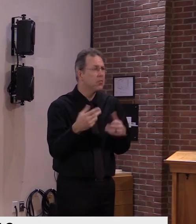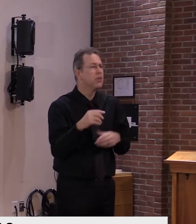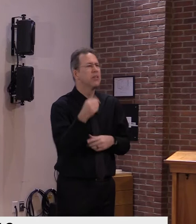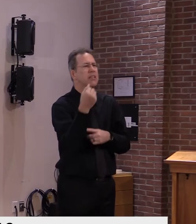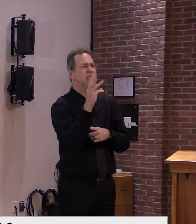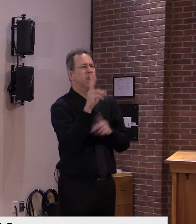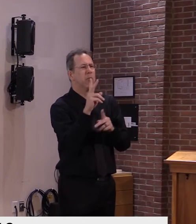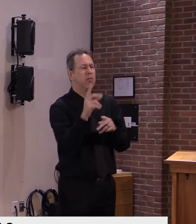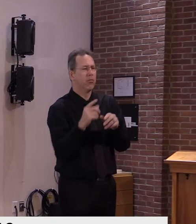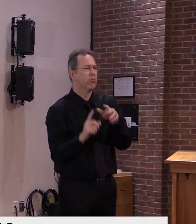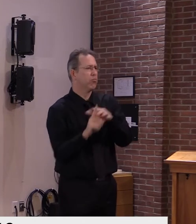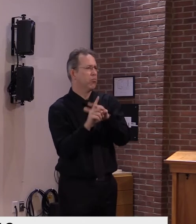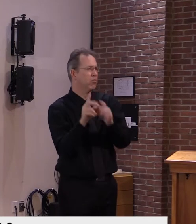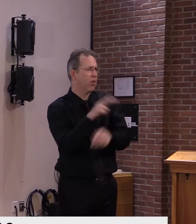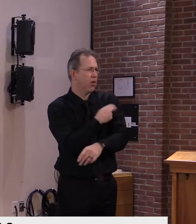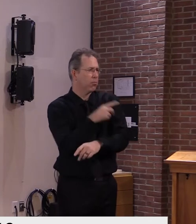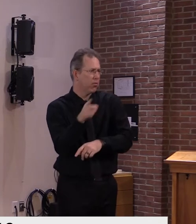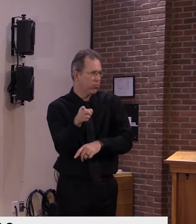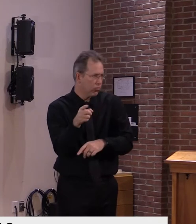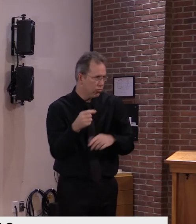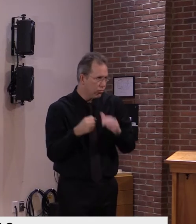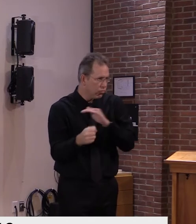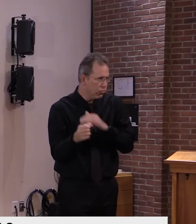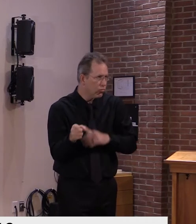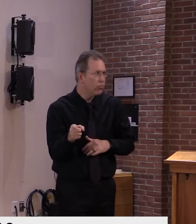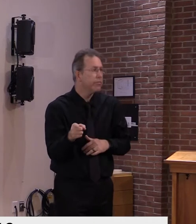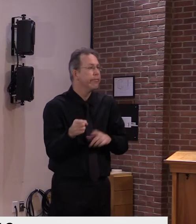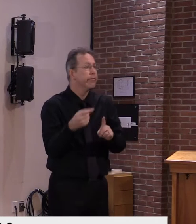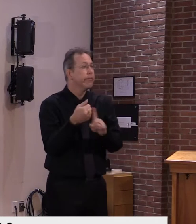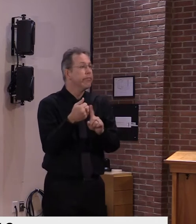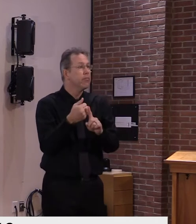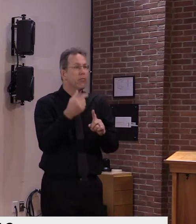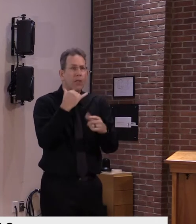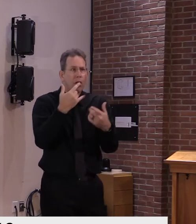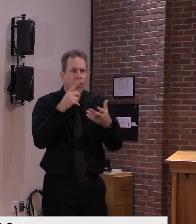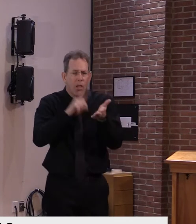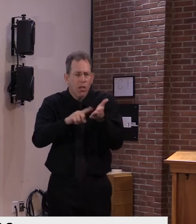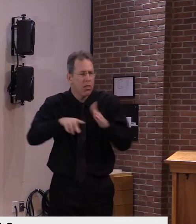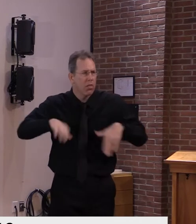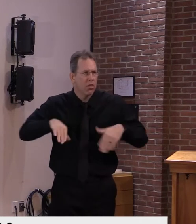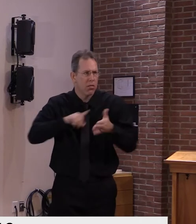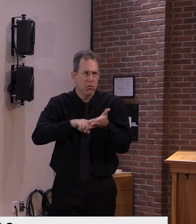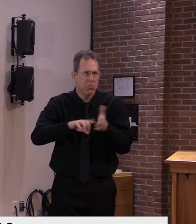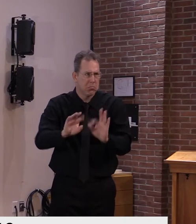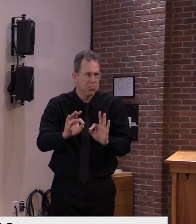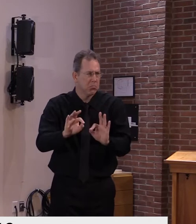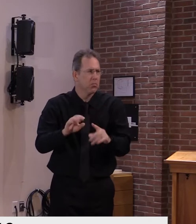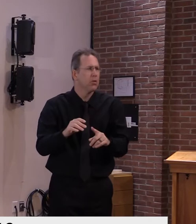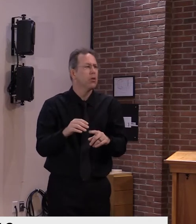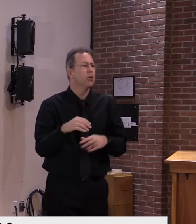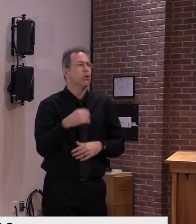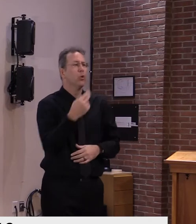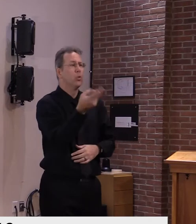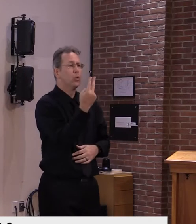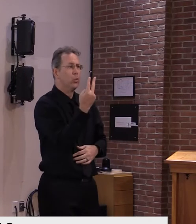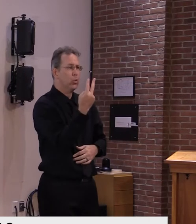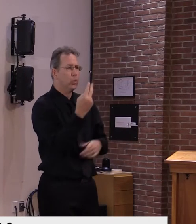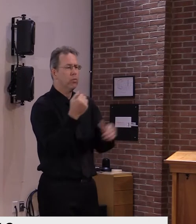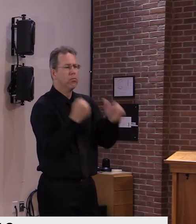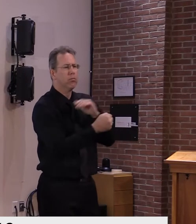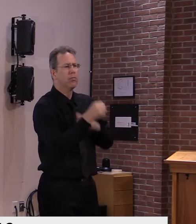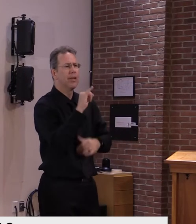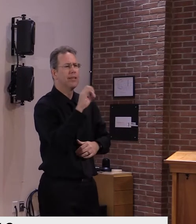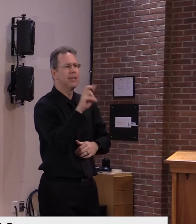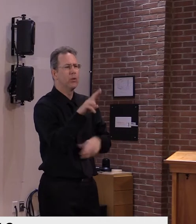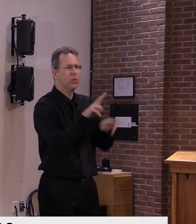with COVID, none under investigation, 2 in an ICU, none on a